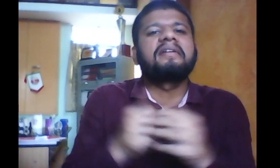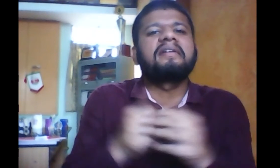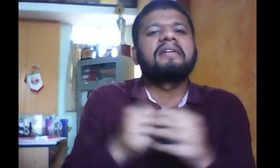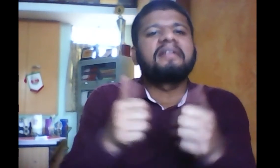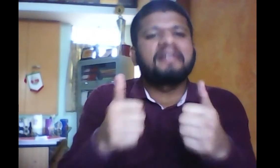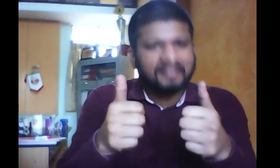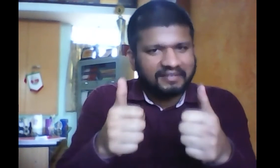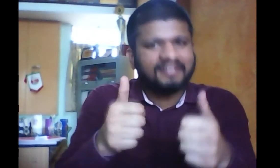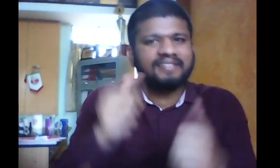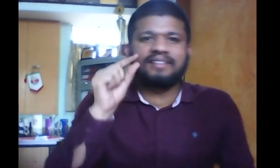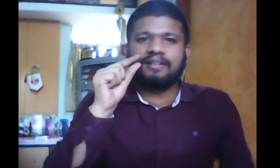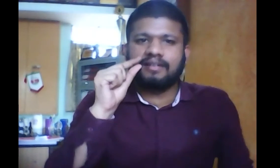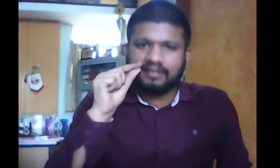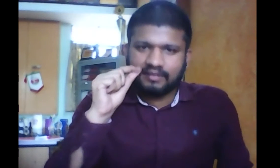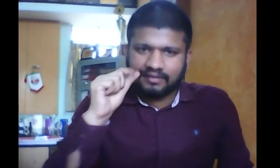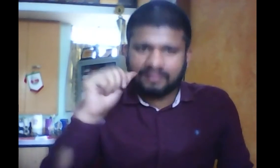Very nice. Good, Aditya.